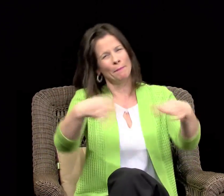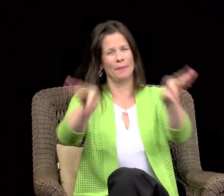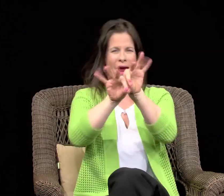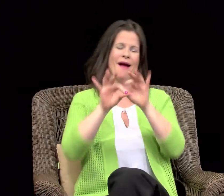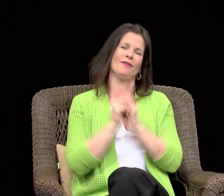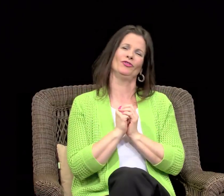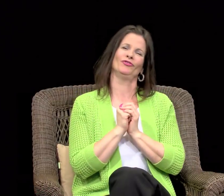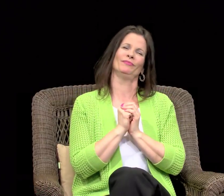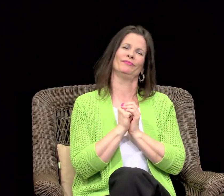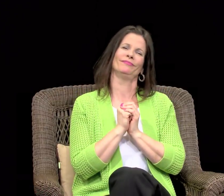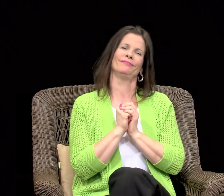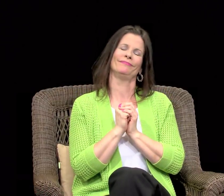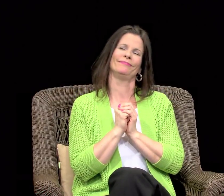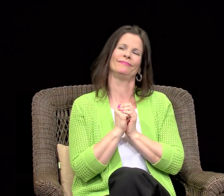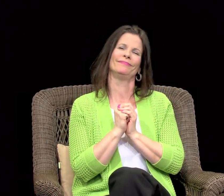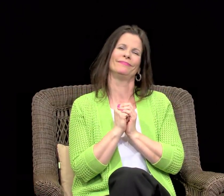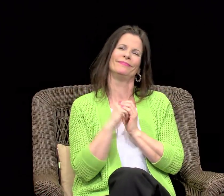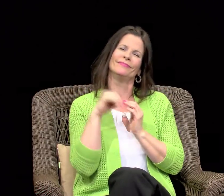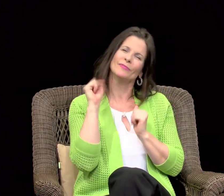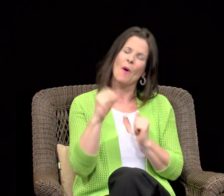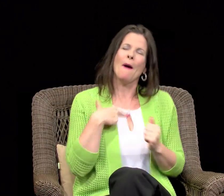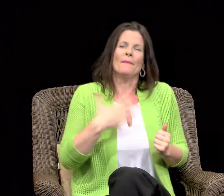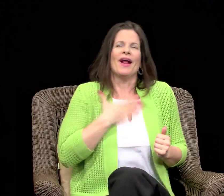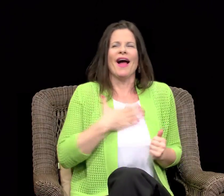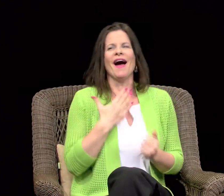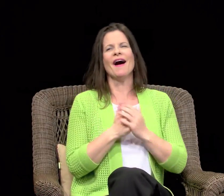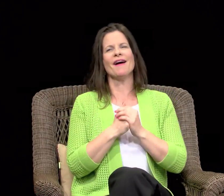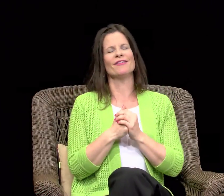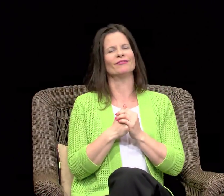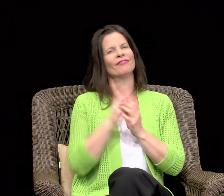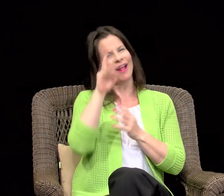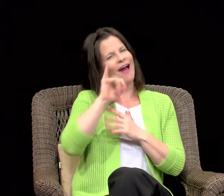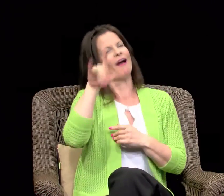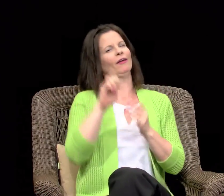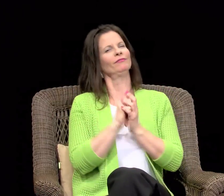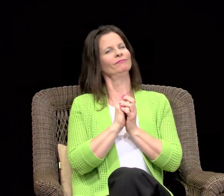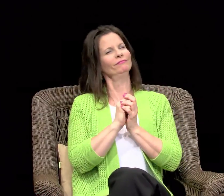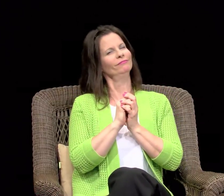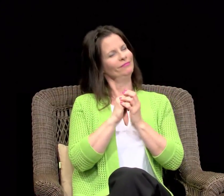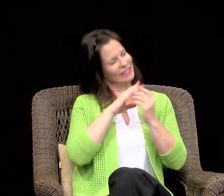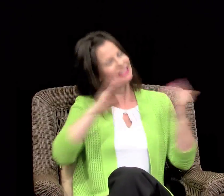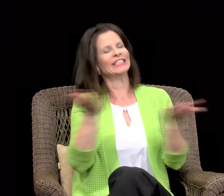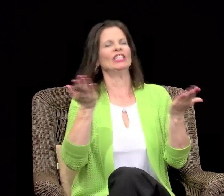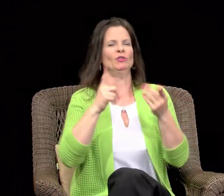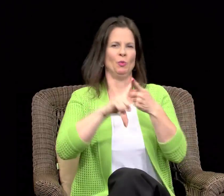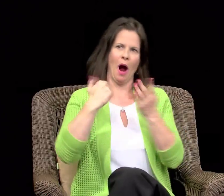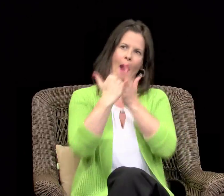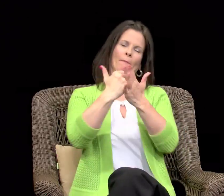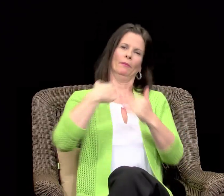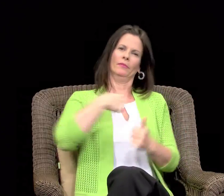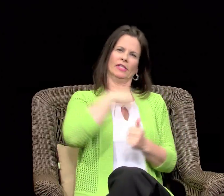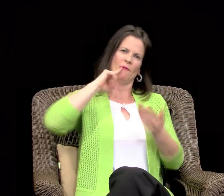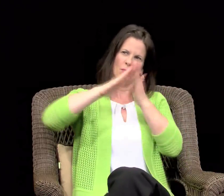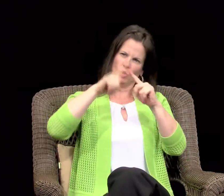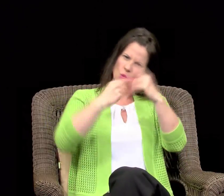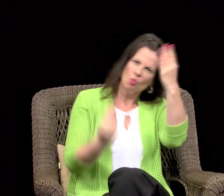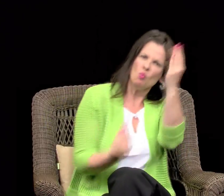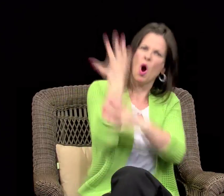norm, because they have a normal life, and it's really wonderful. And I'm really proud of Nyle that he helped